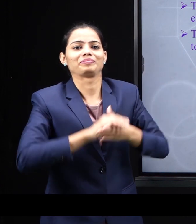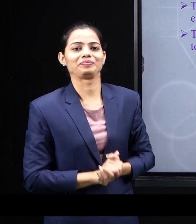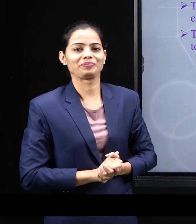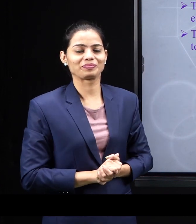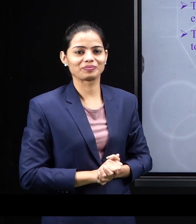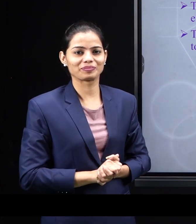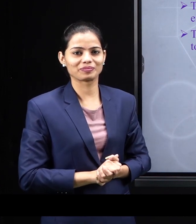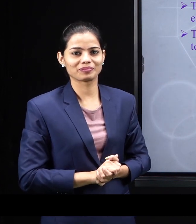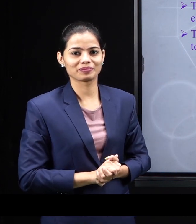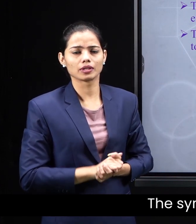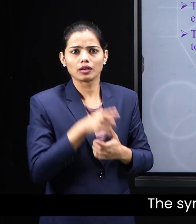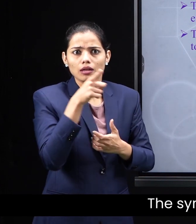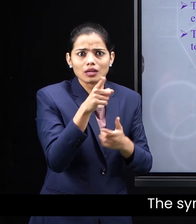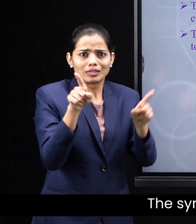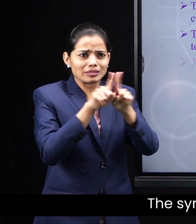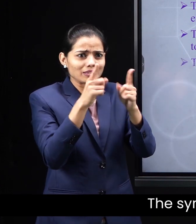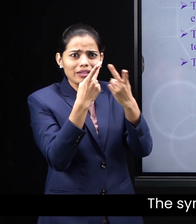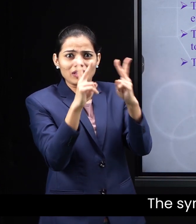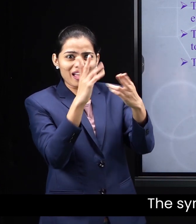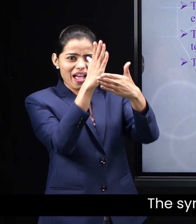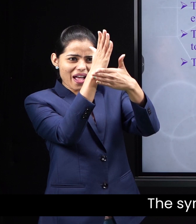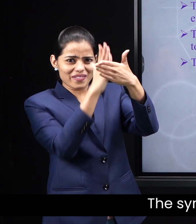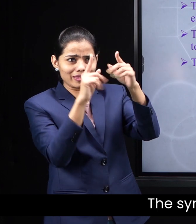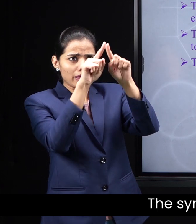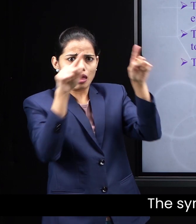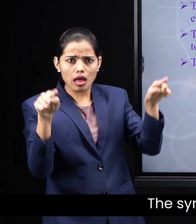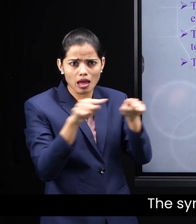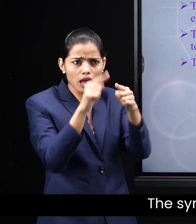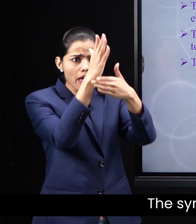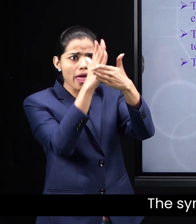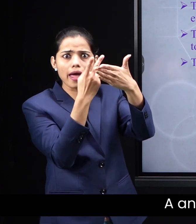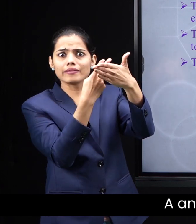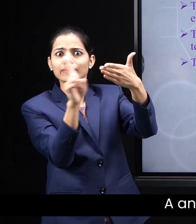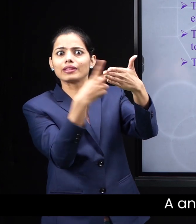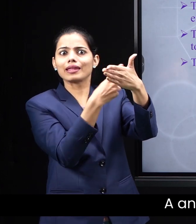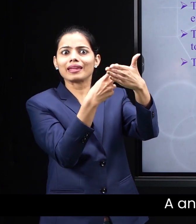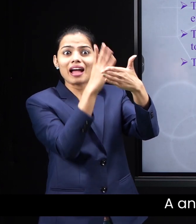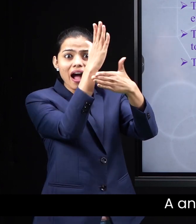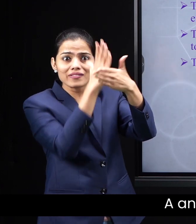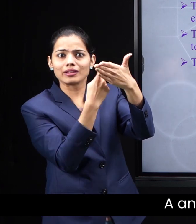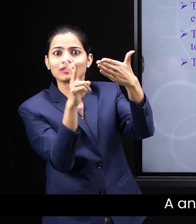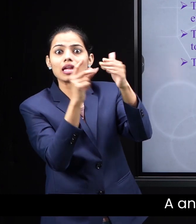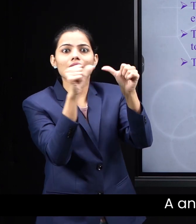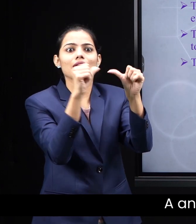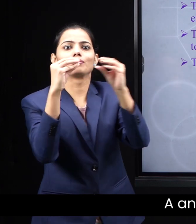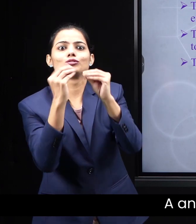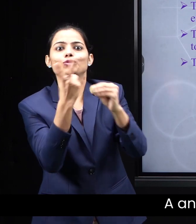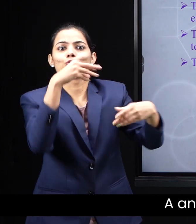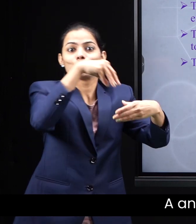A intersection B. The symmetric difference of two sets A and B is the set A minus